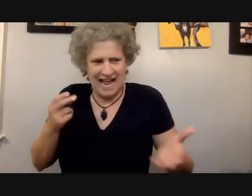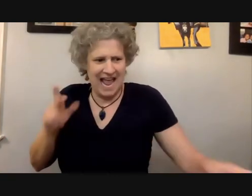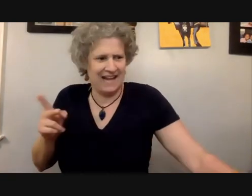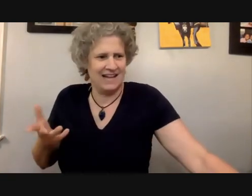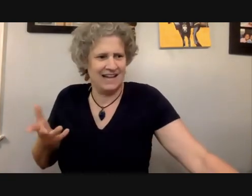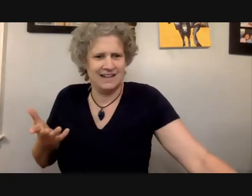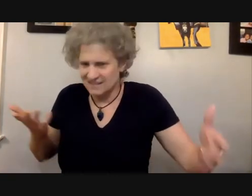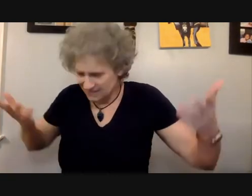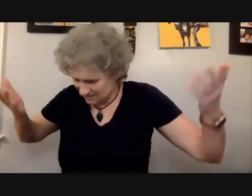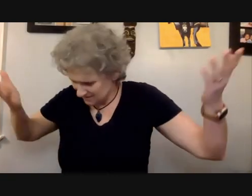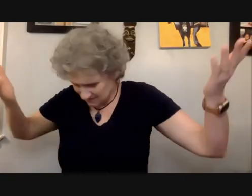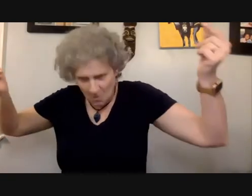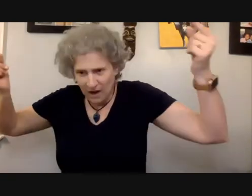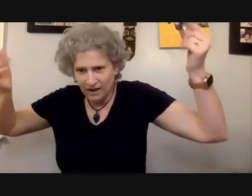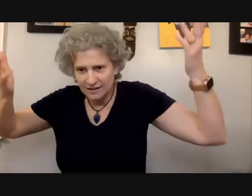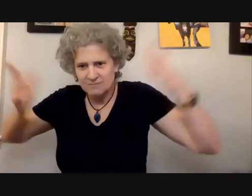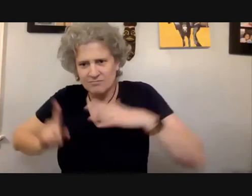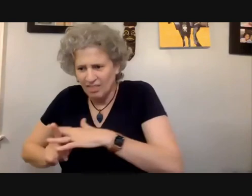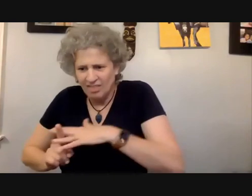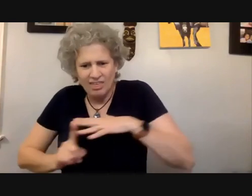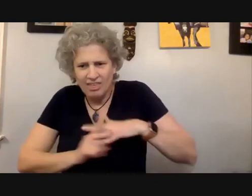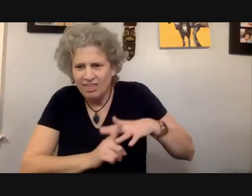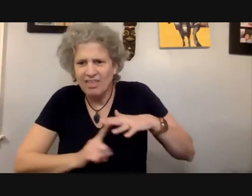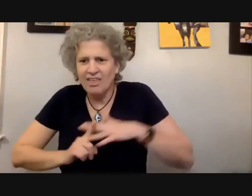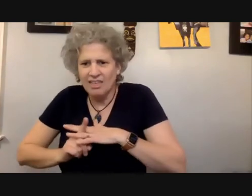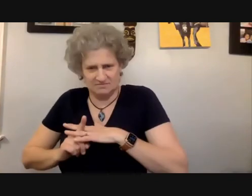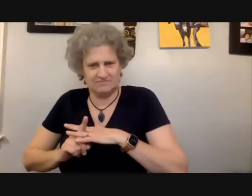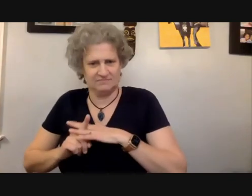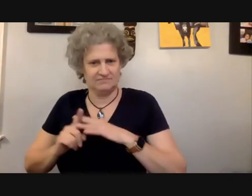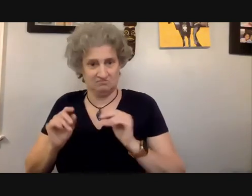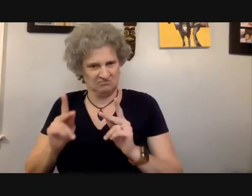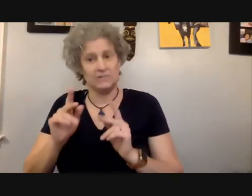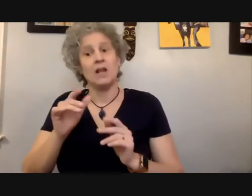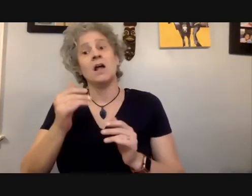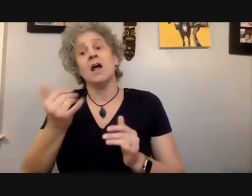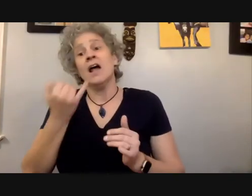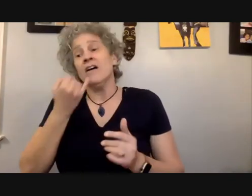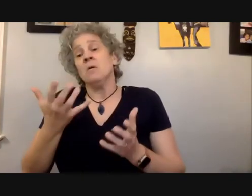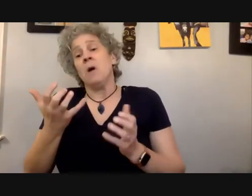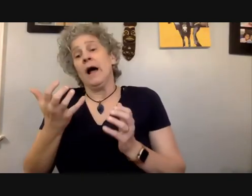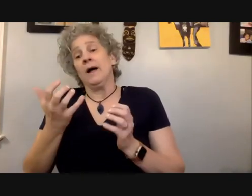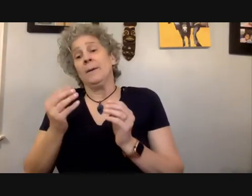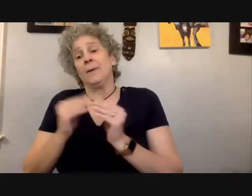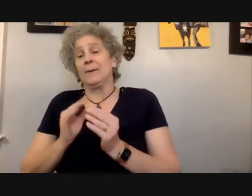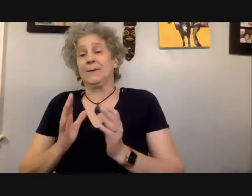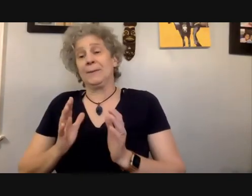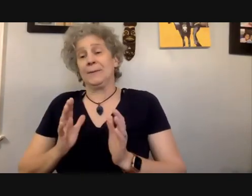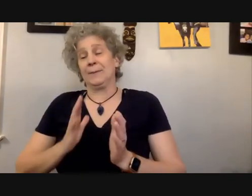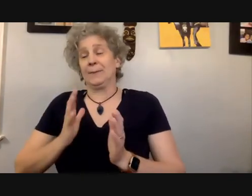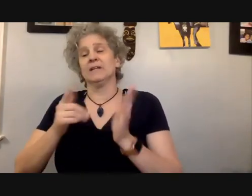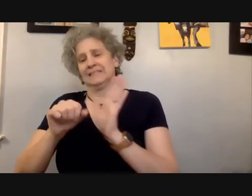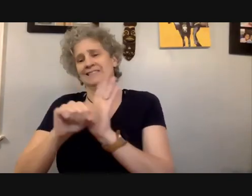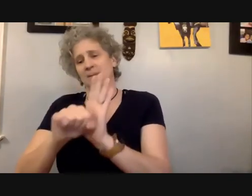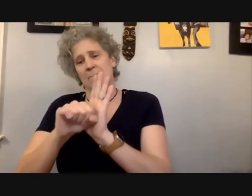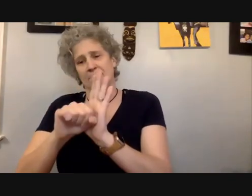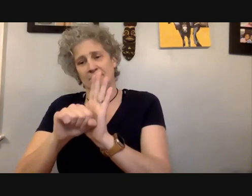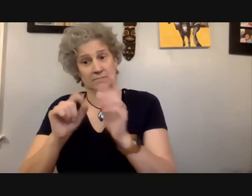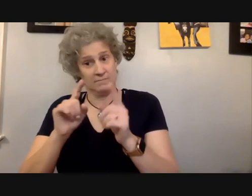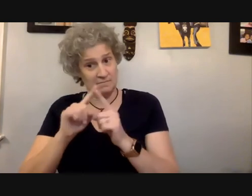up, unexpected things coming up with your body. So to me, that's a little bit more conceptually